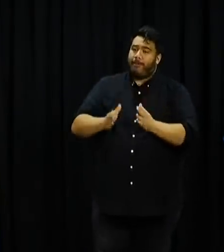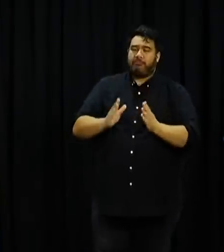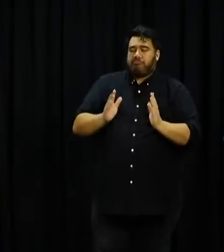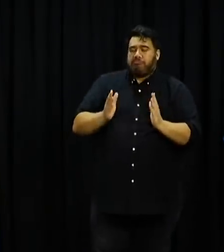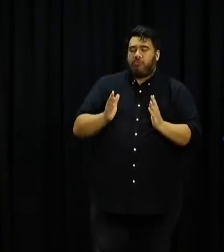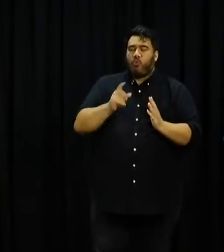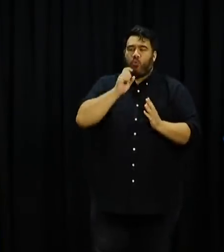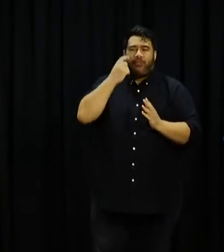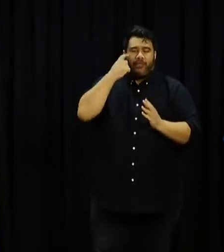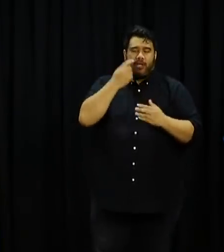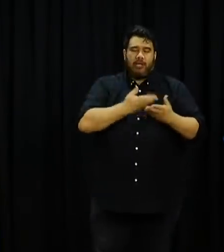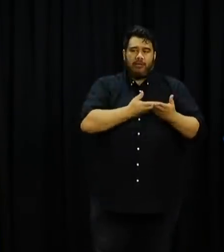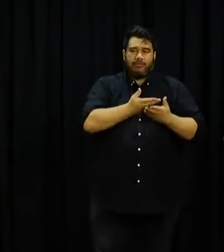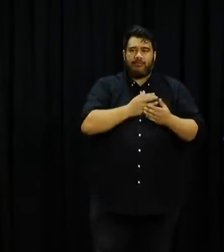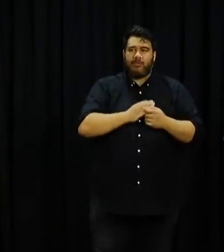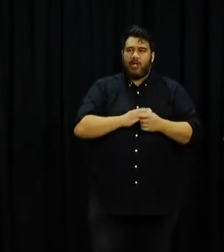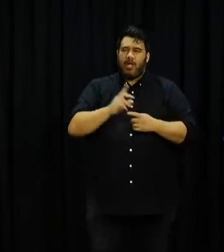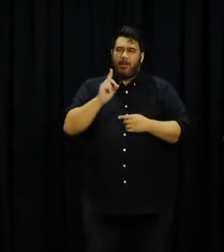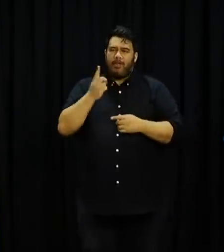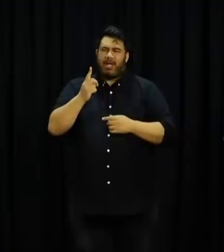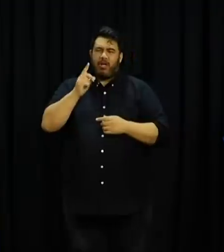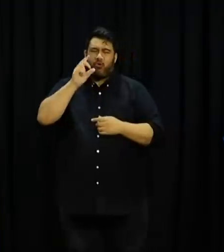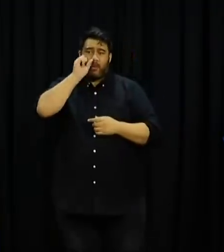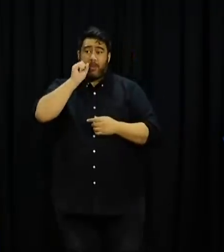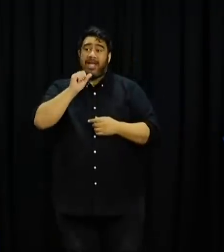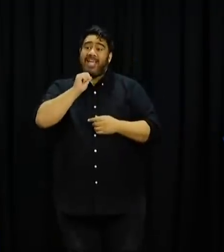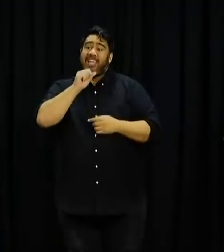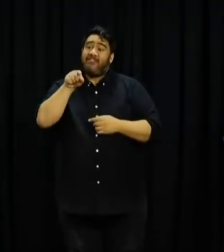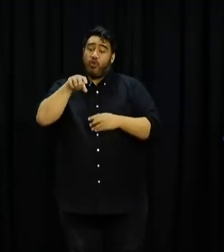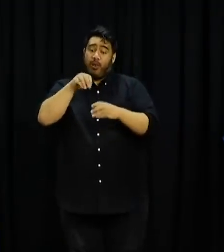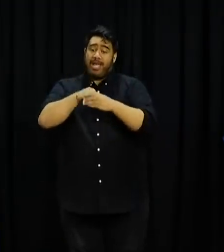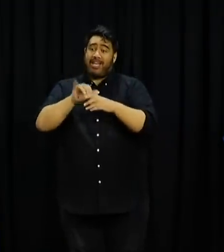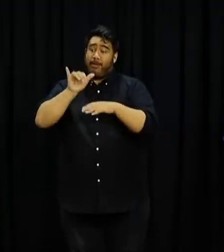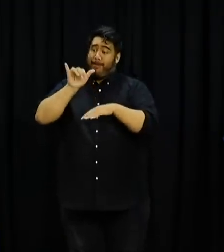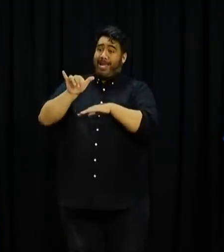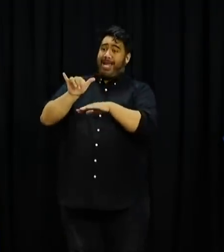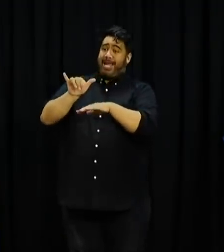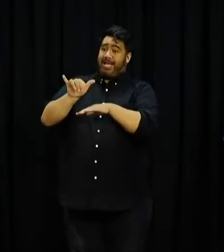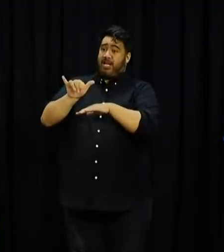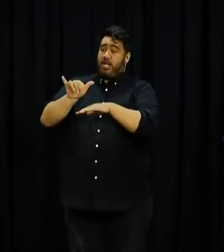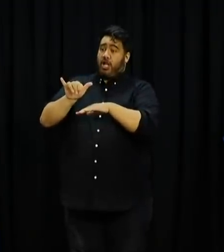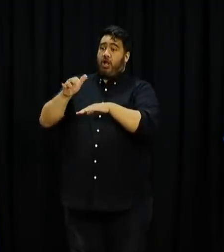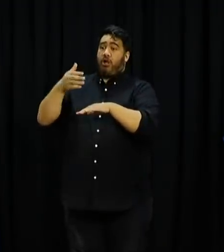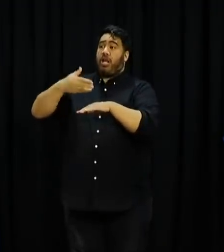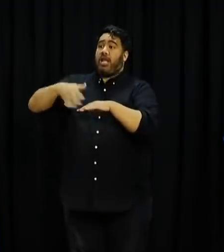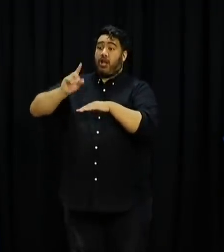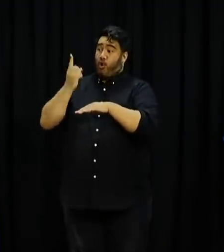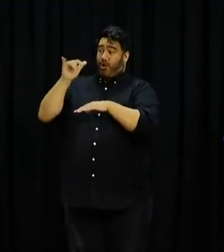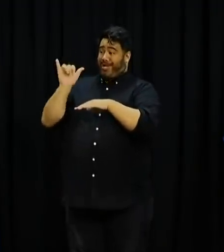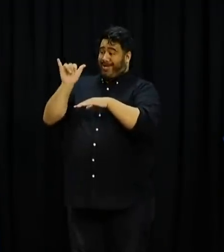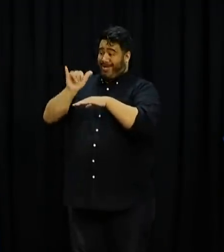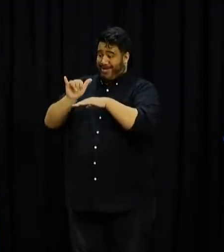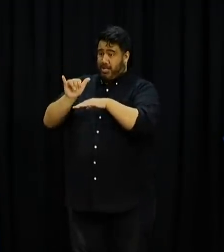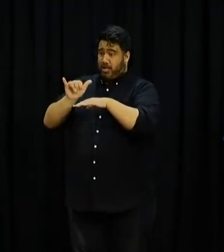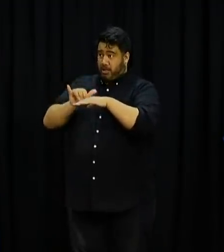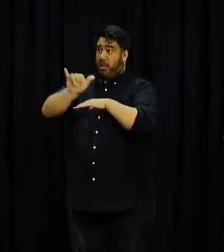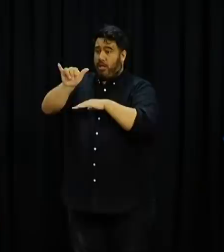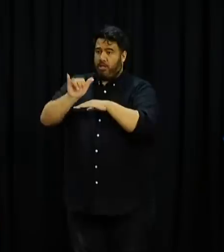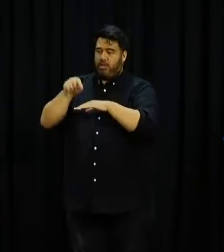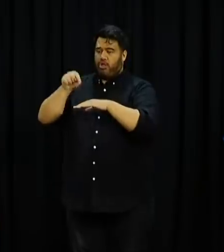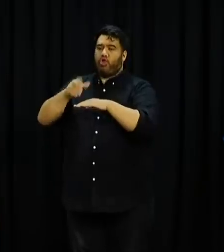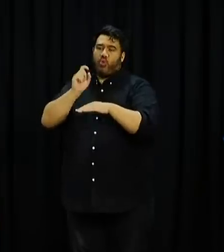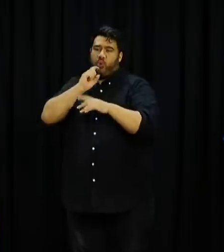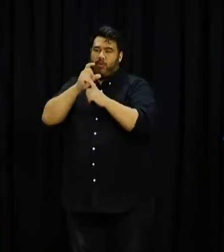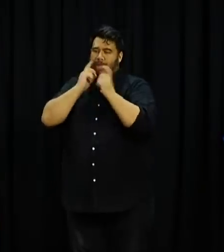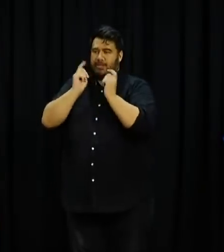place that's in the health order, though, is for flights coming out of Auckland. You'll be given masks there. Gina. Just on